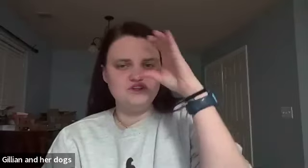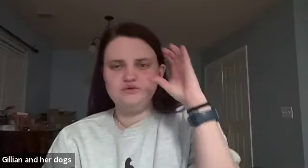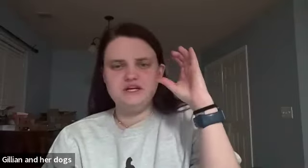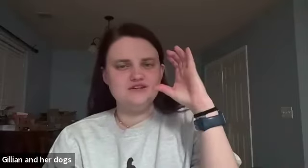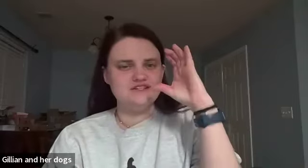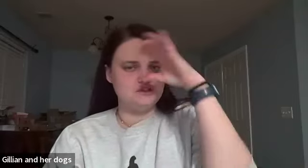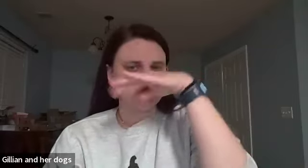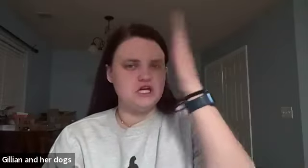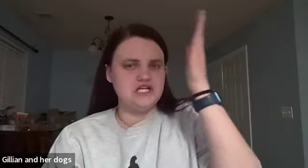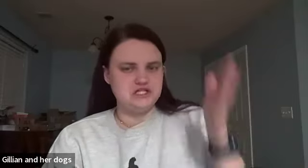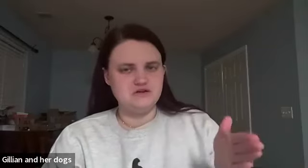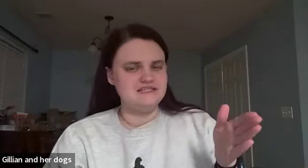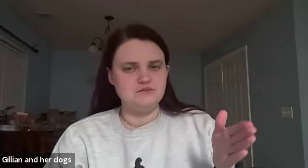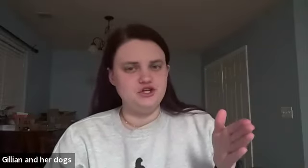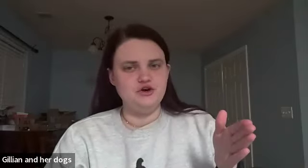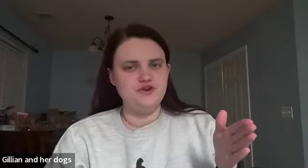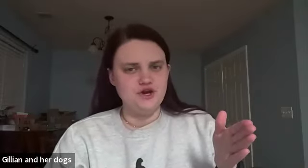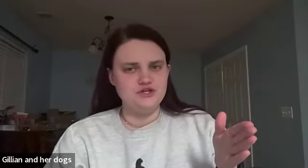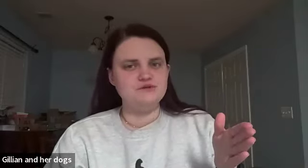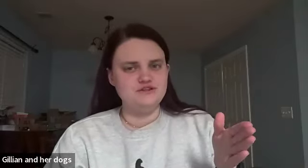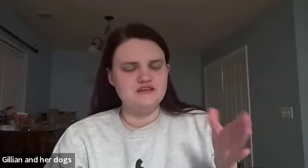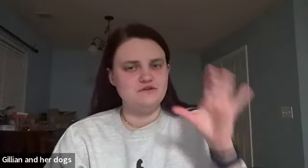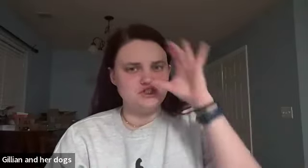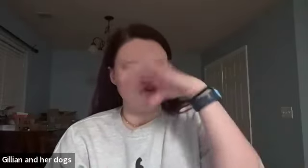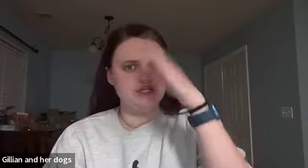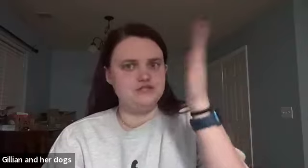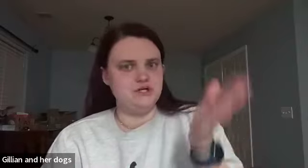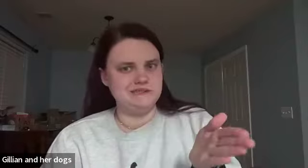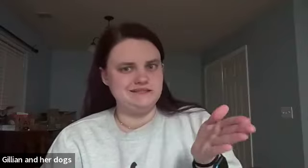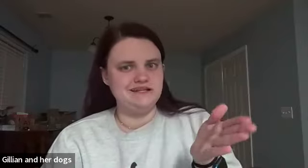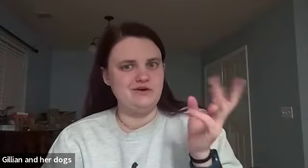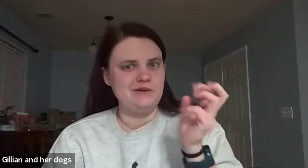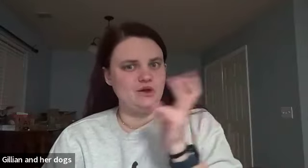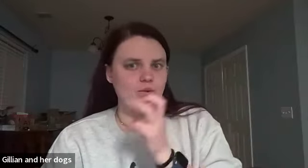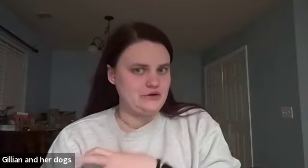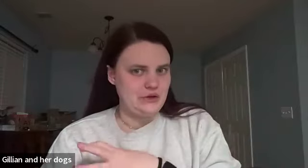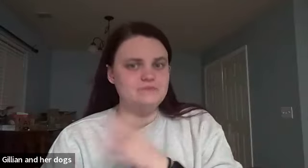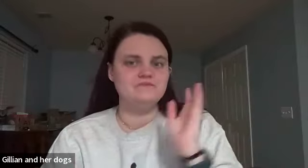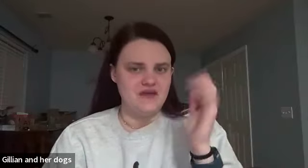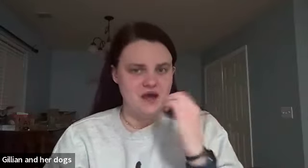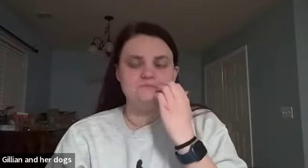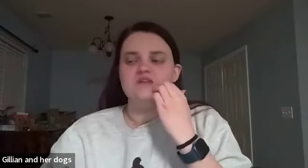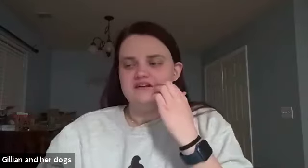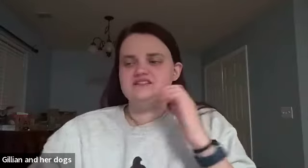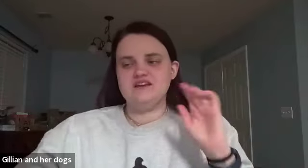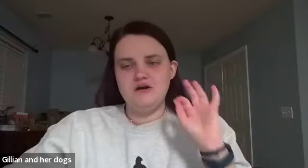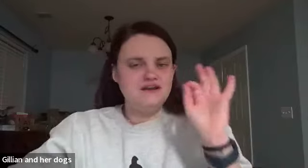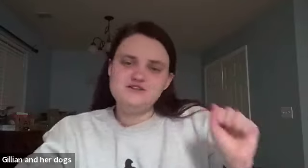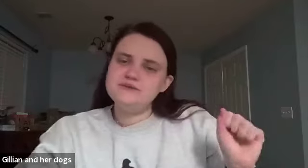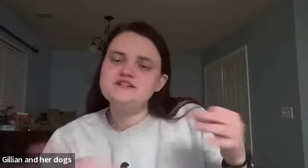one, you wouldn't use it for stranger, like someone you don't know. You would use that for a strange person, like they were being a weirdo. That. So, okay, good. So we